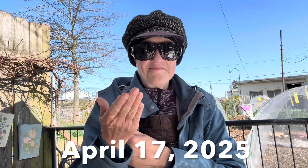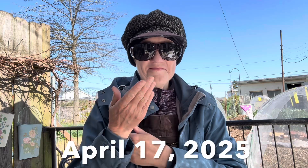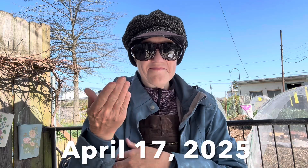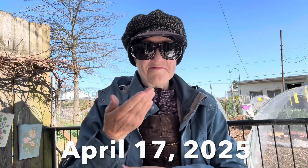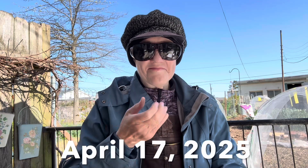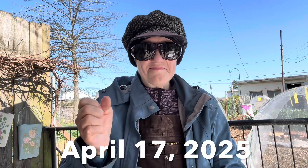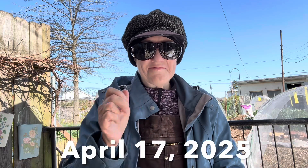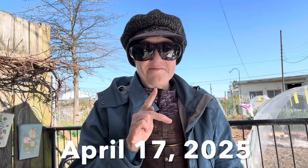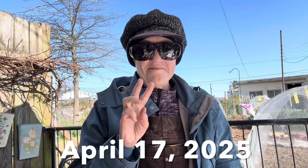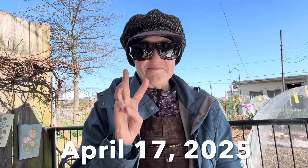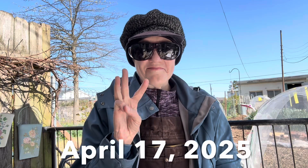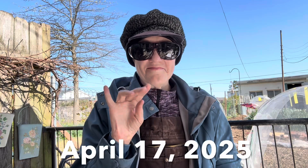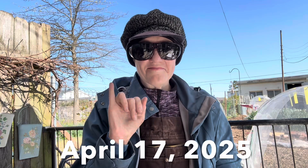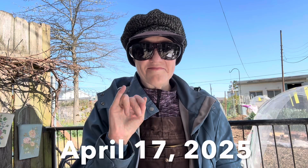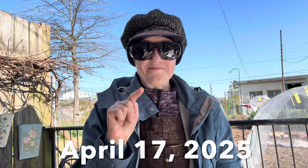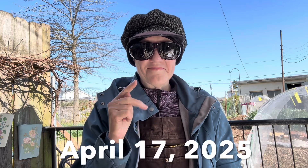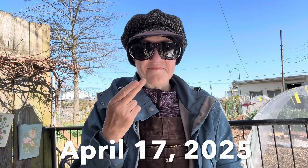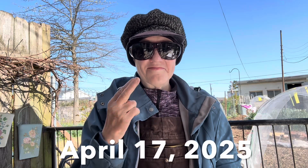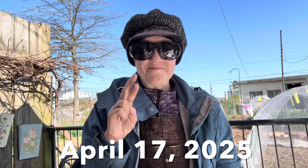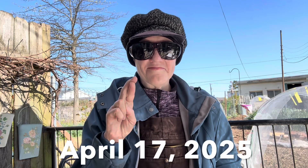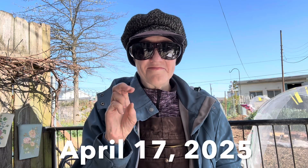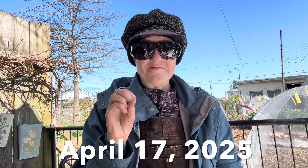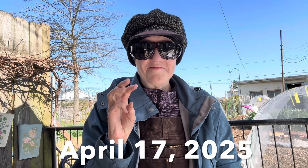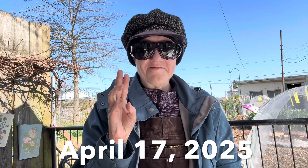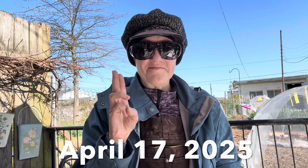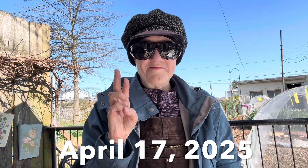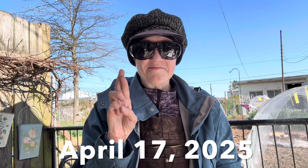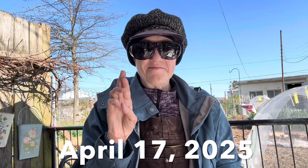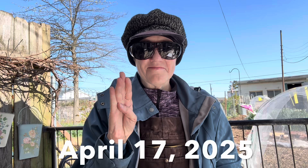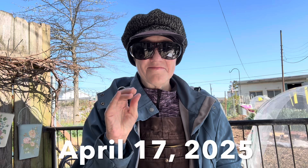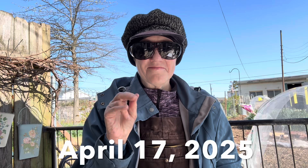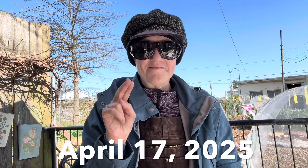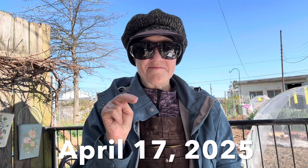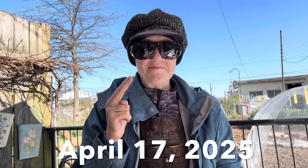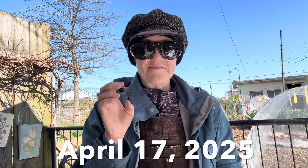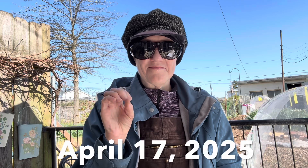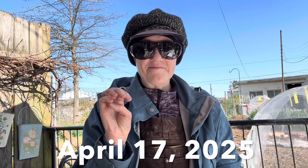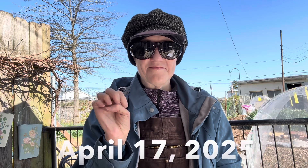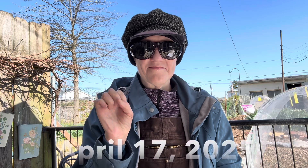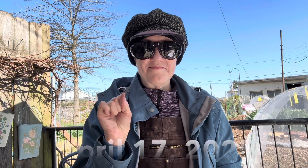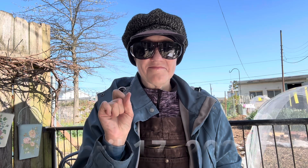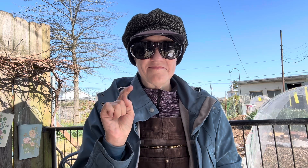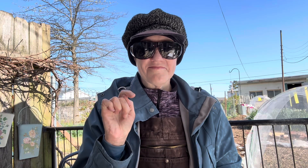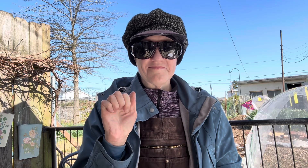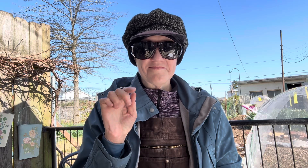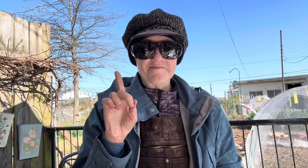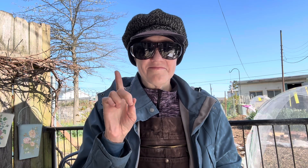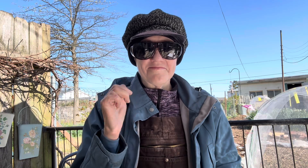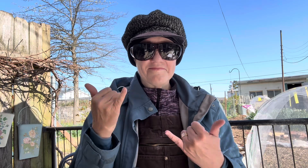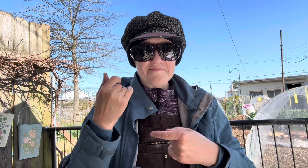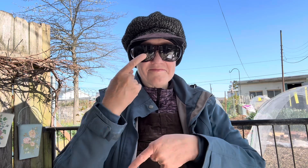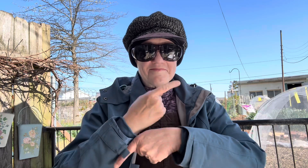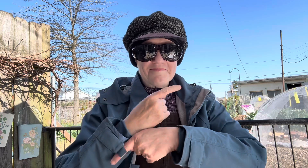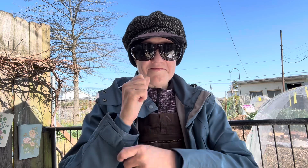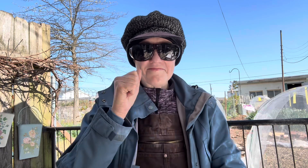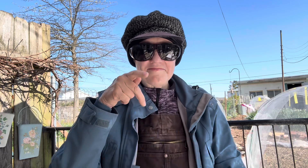Good morning. Welcome back to Withrow Urban Homestead. It's April 17th,